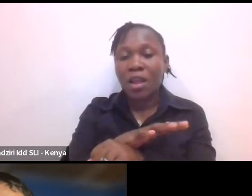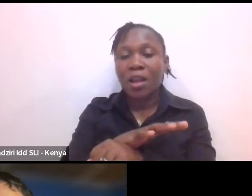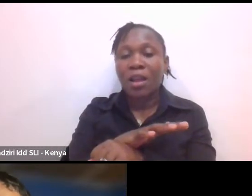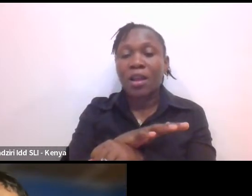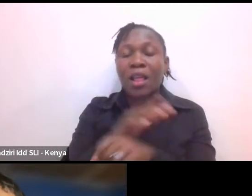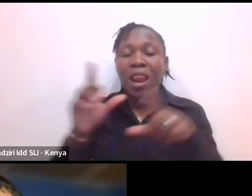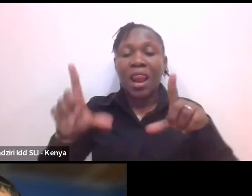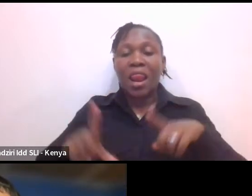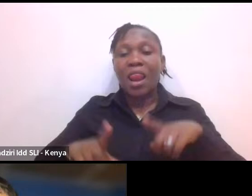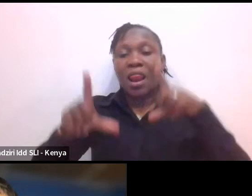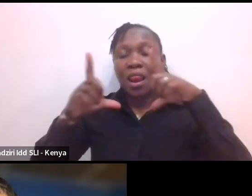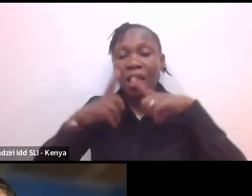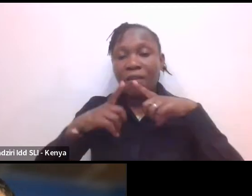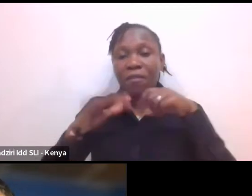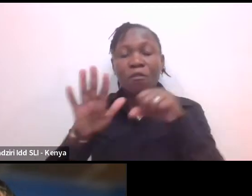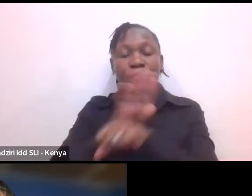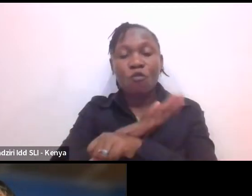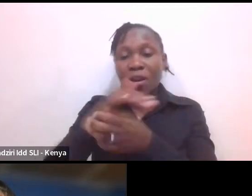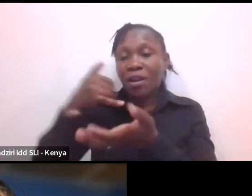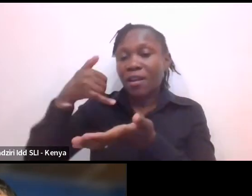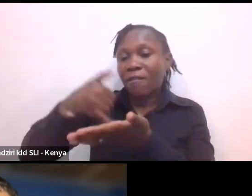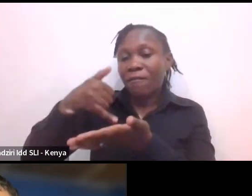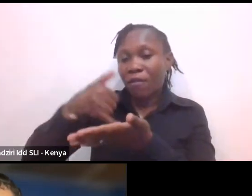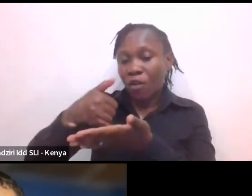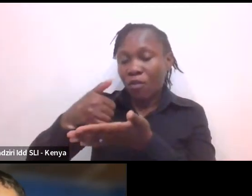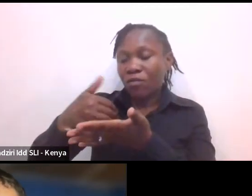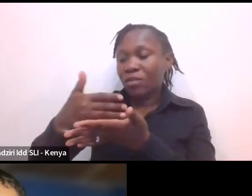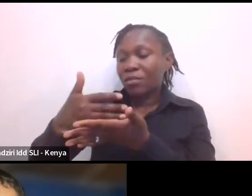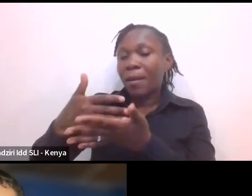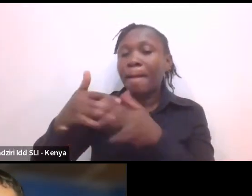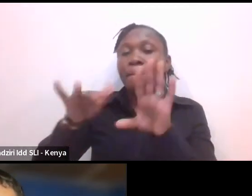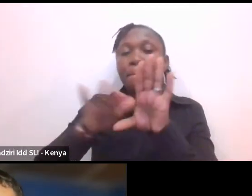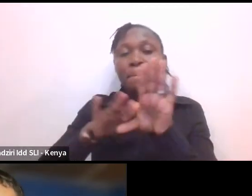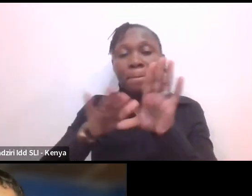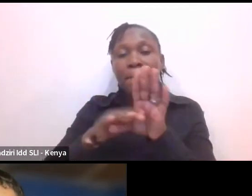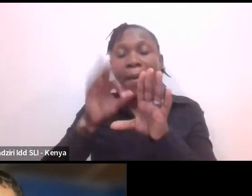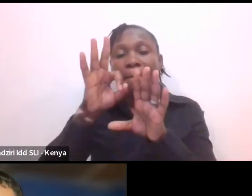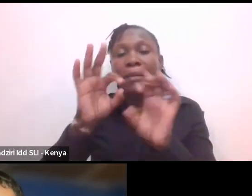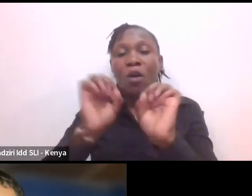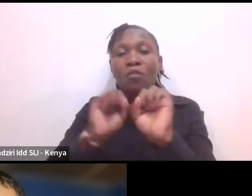living, fully engaged members of society.